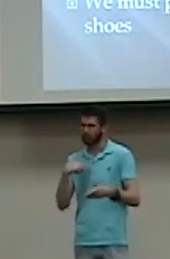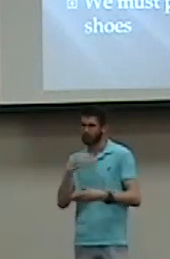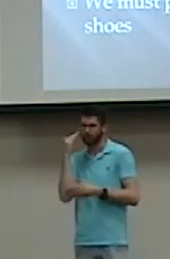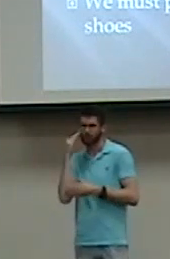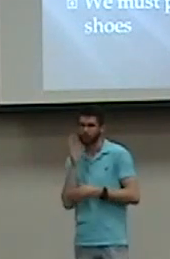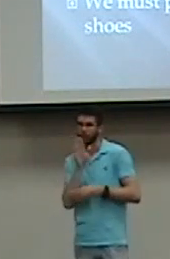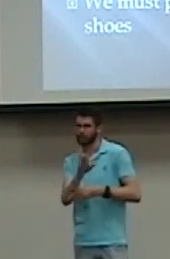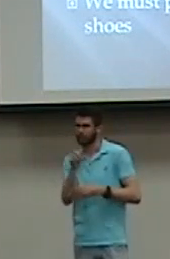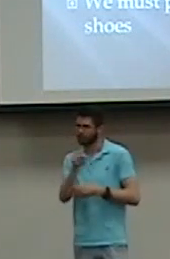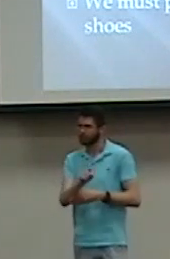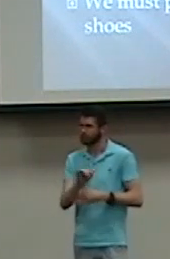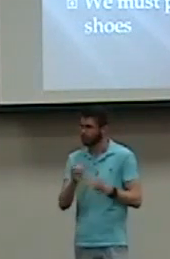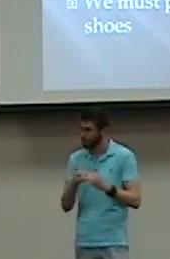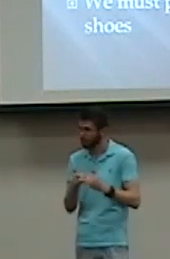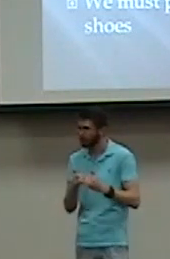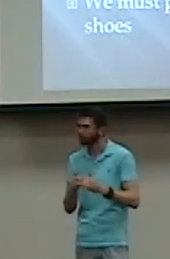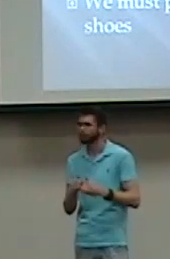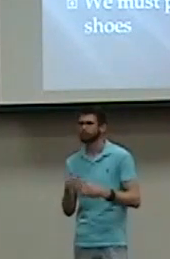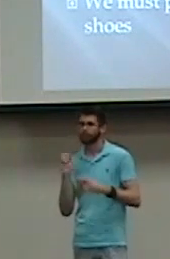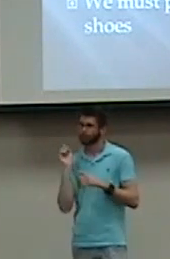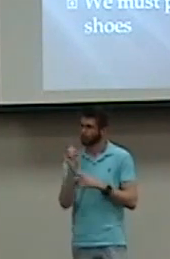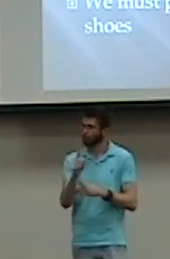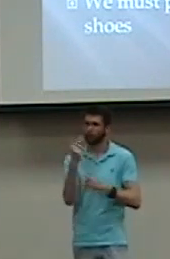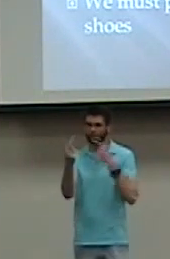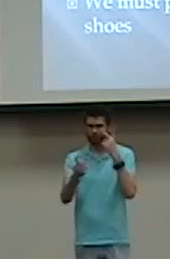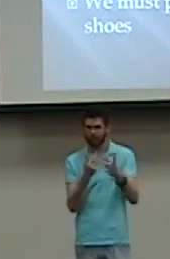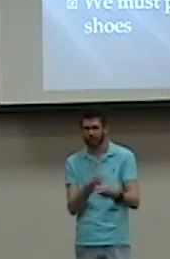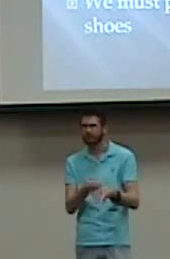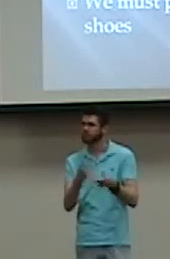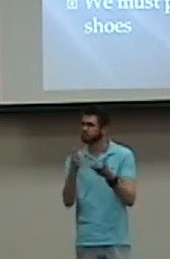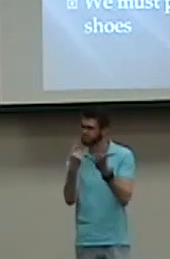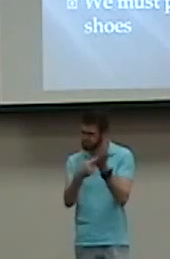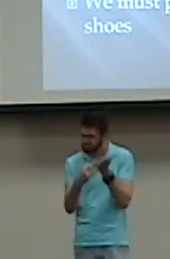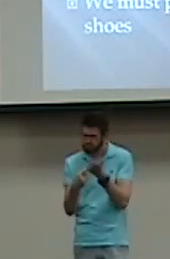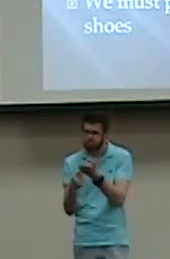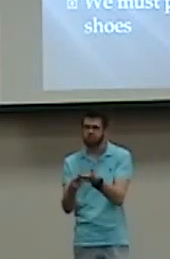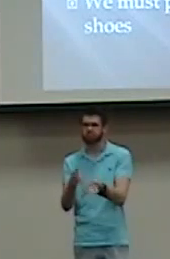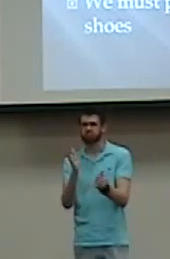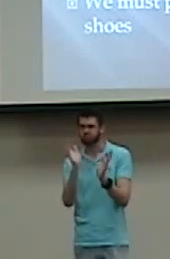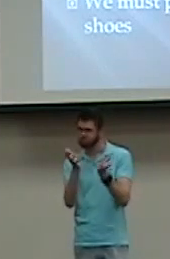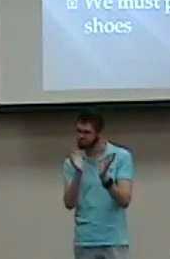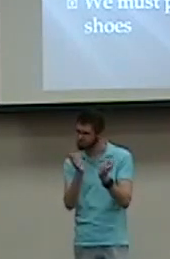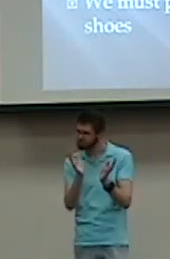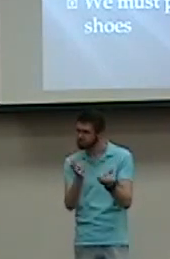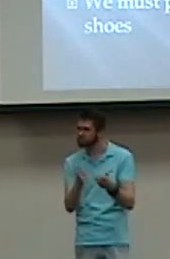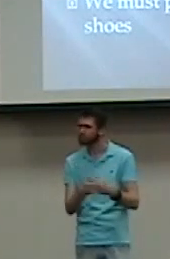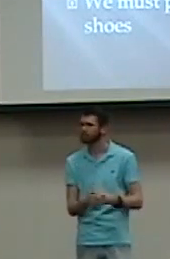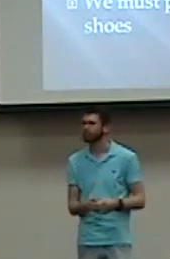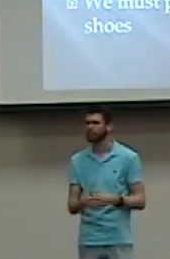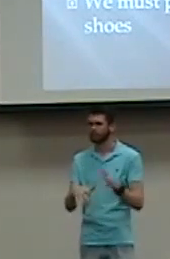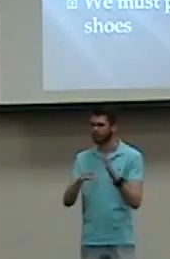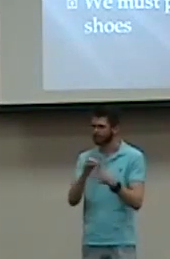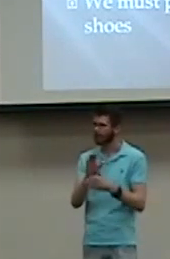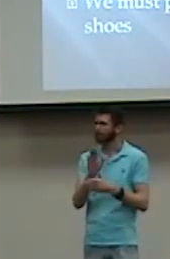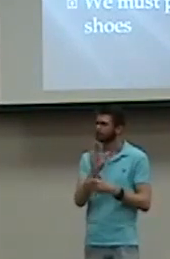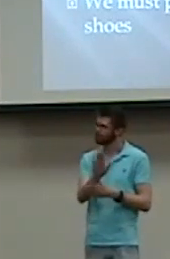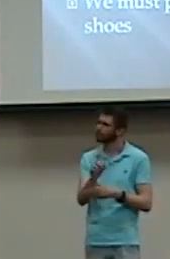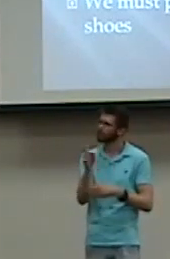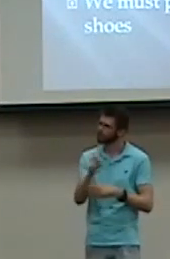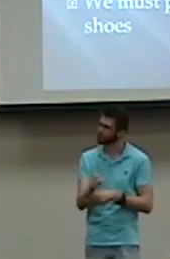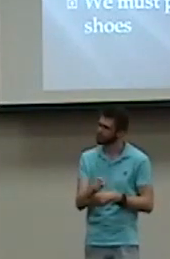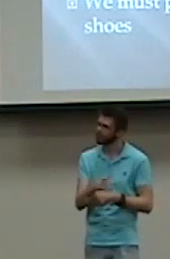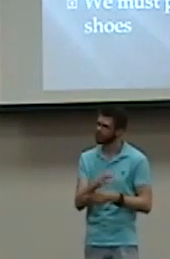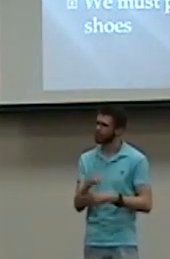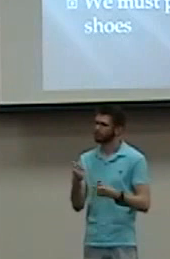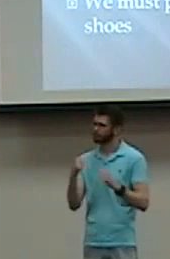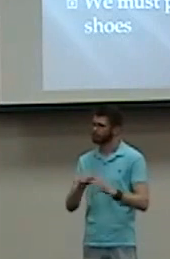them and finding out, what do you need? And like Christ, becoming an in-between between the well-to-do helpers and what the family